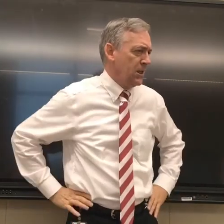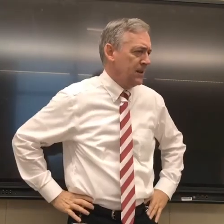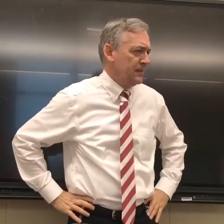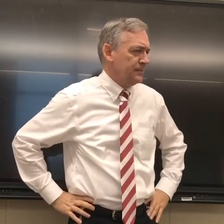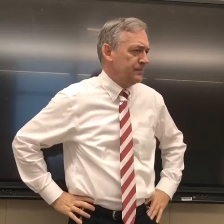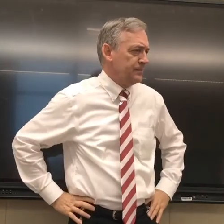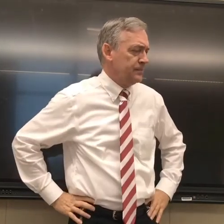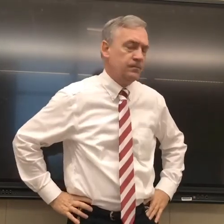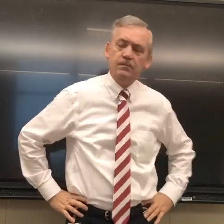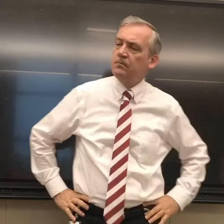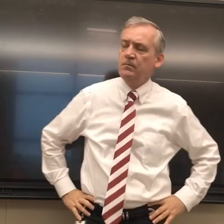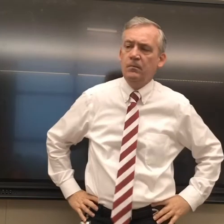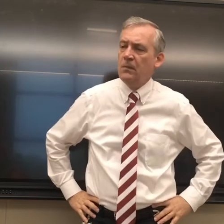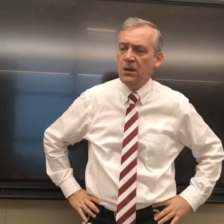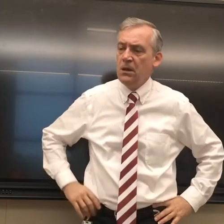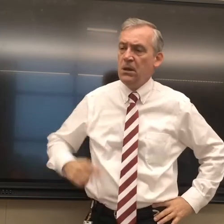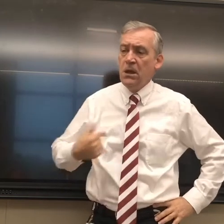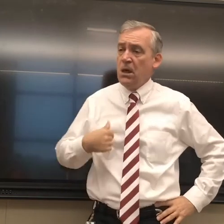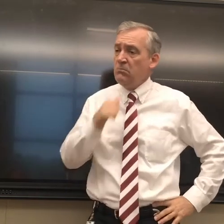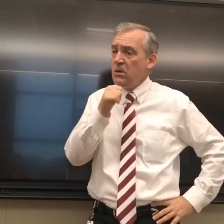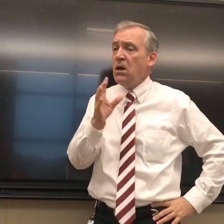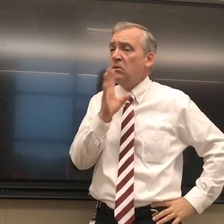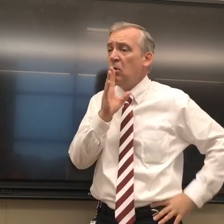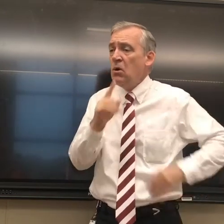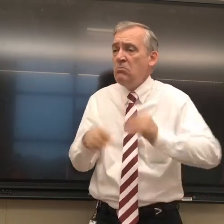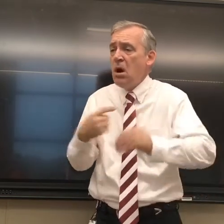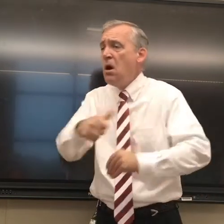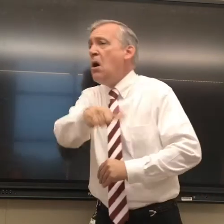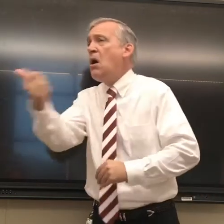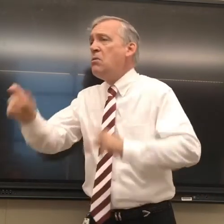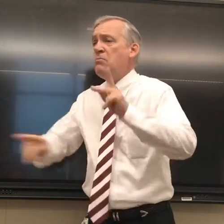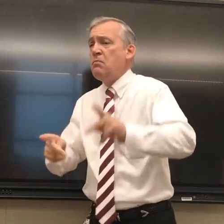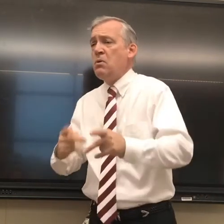I ain't talking about nobody else. I'm talking about me.